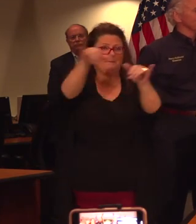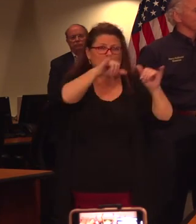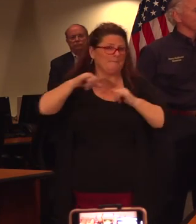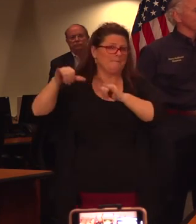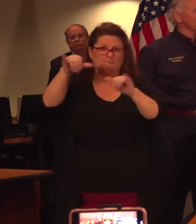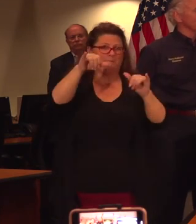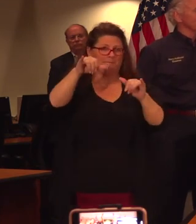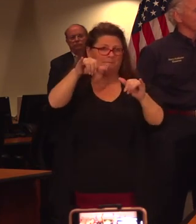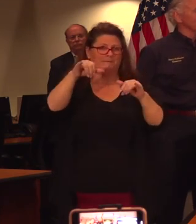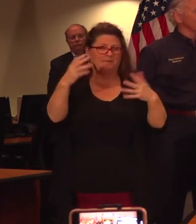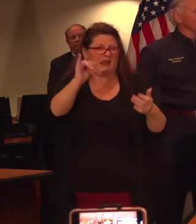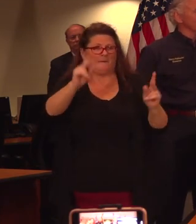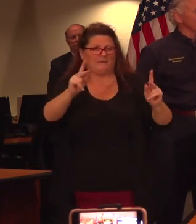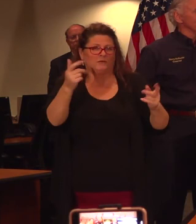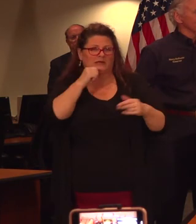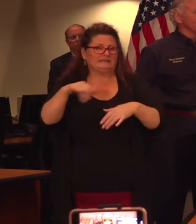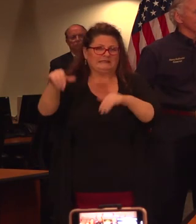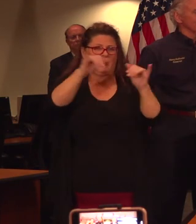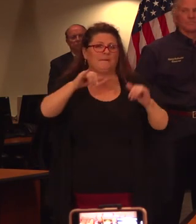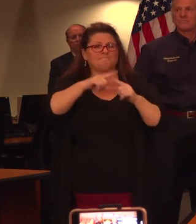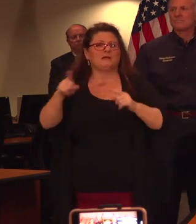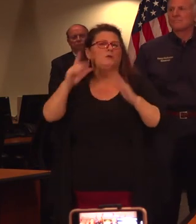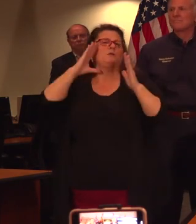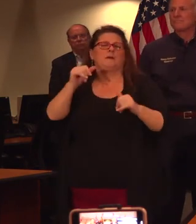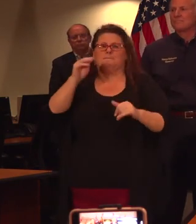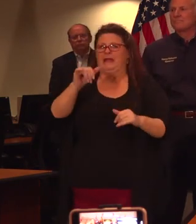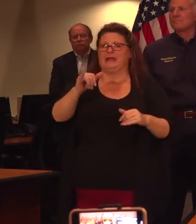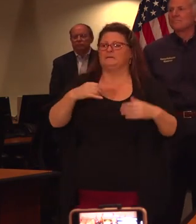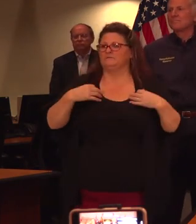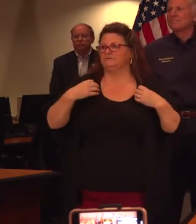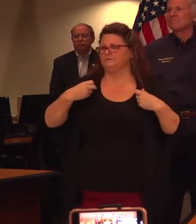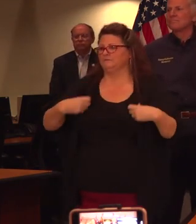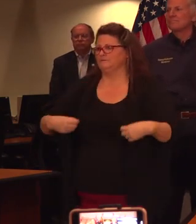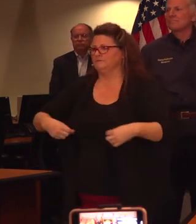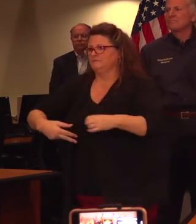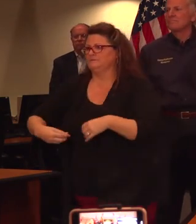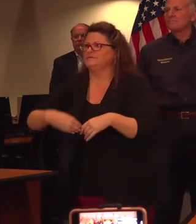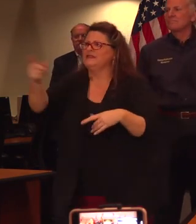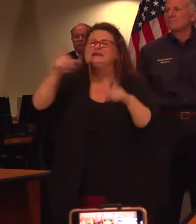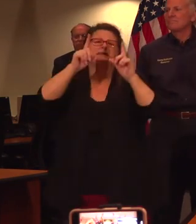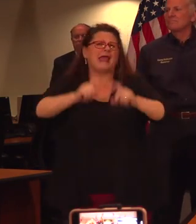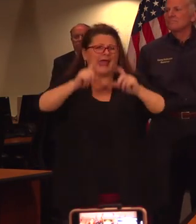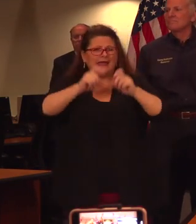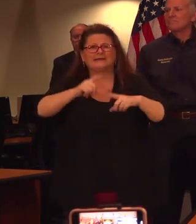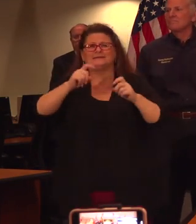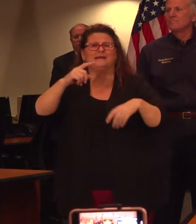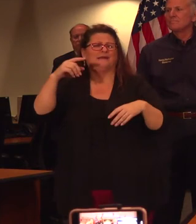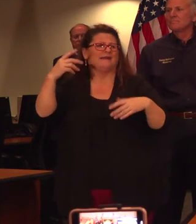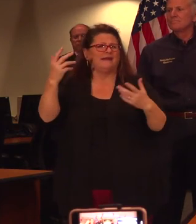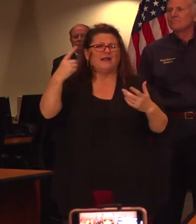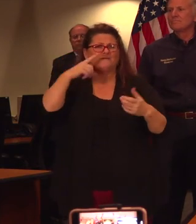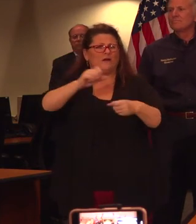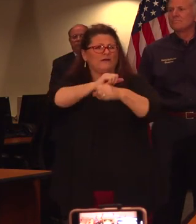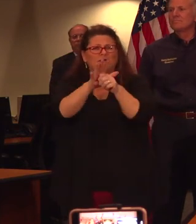they're shooting for a time in May. How is South Carolina working to get access to more testing? We keep hearing testing is an issue, and